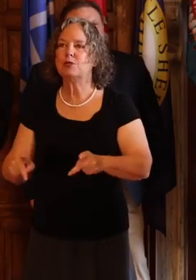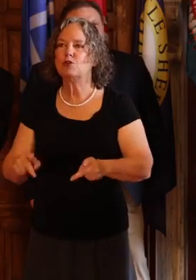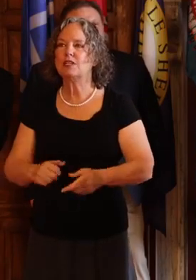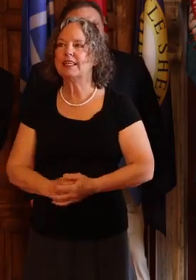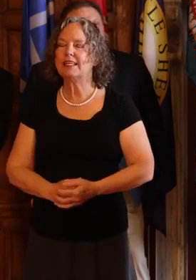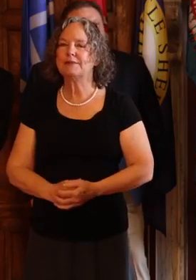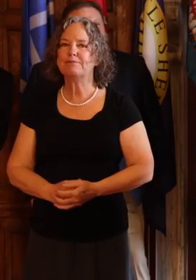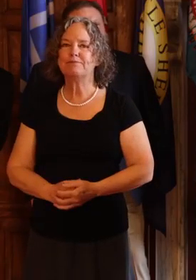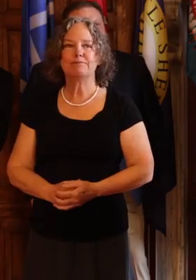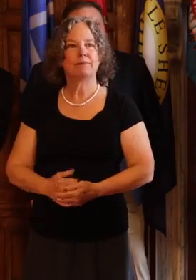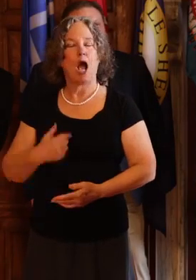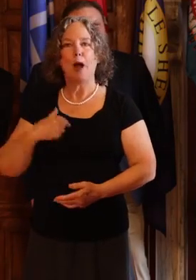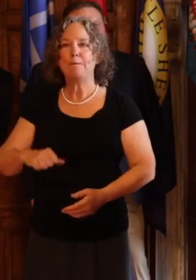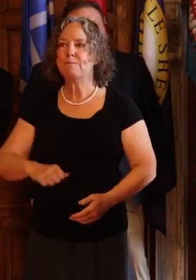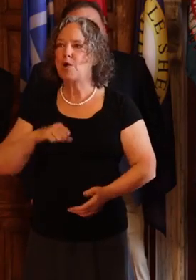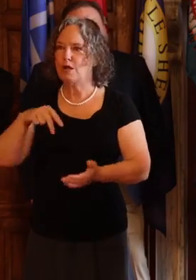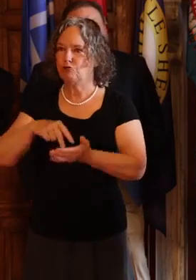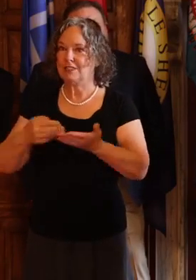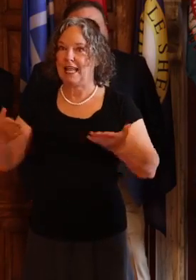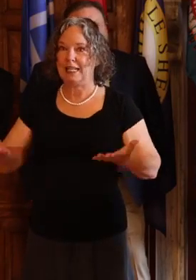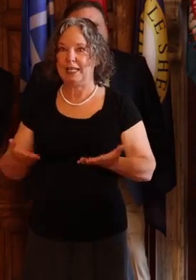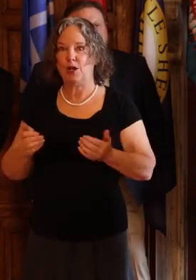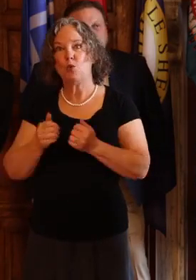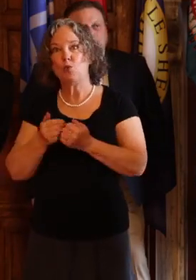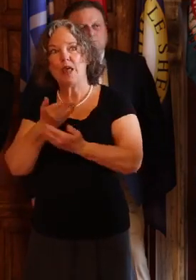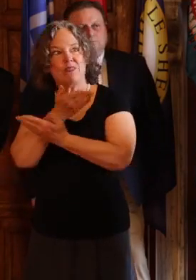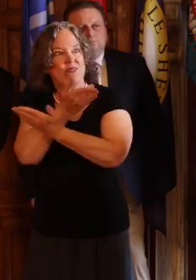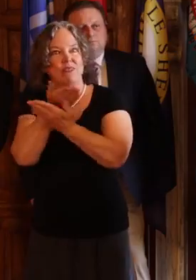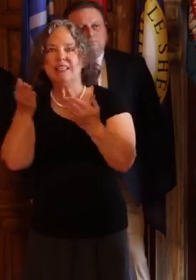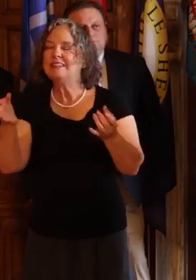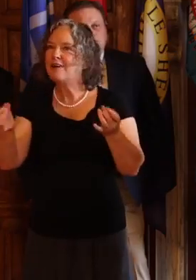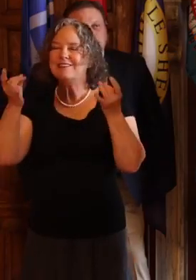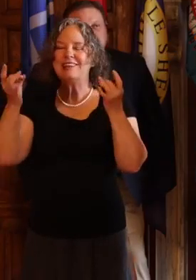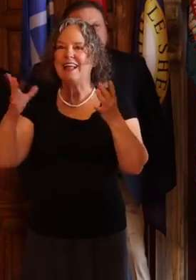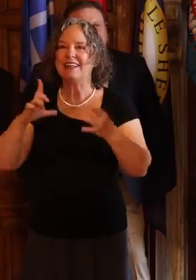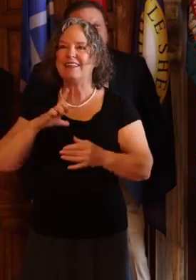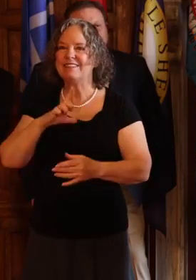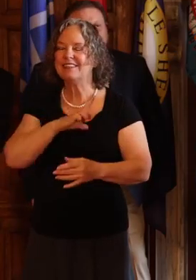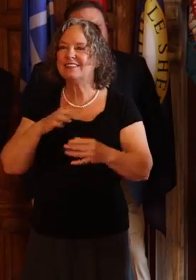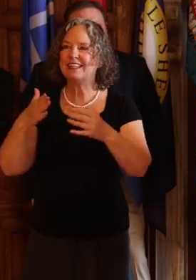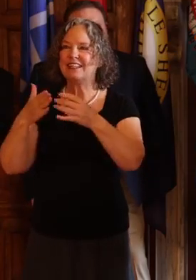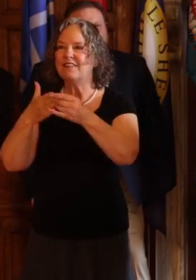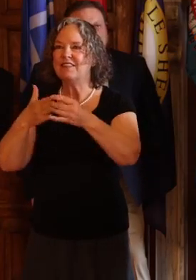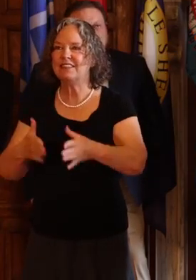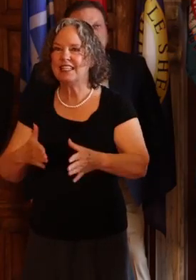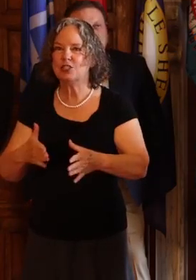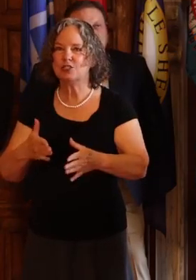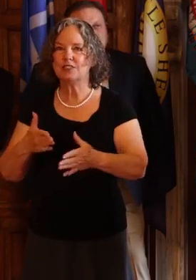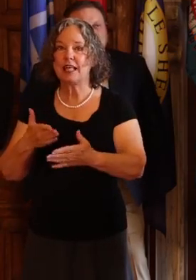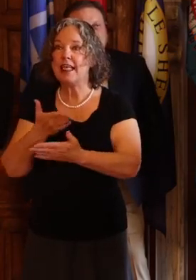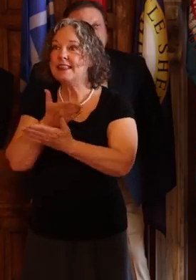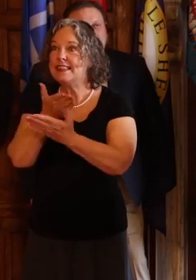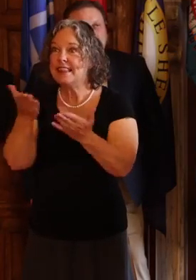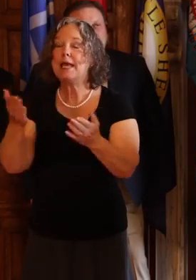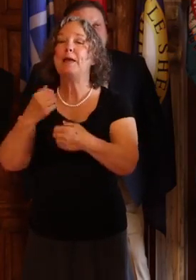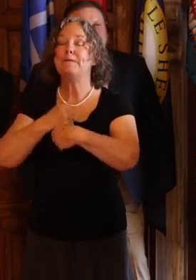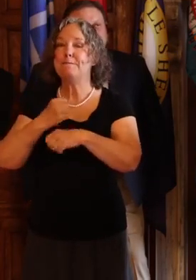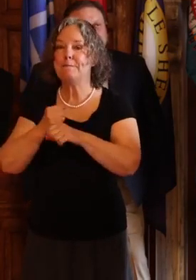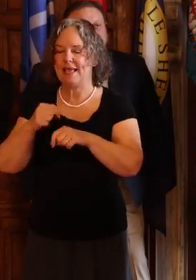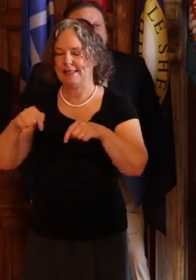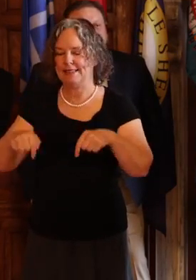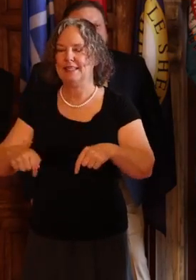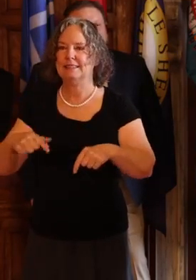I'm proud to stand here with these outstanding legislative leaders who made this successful